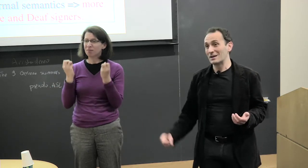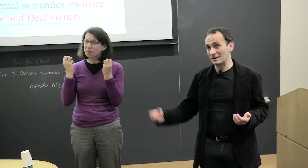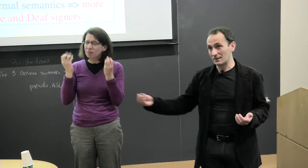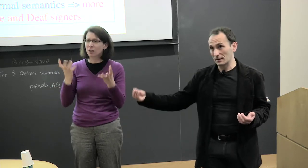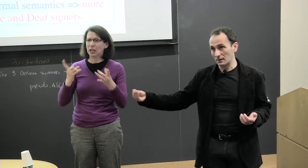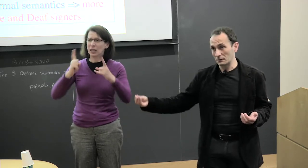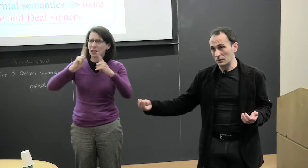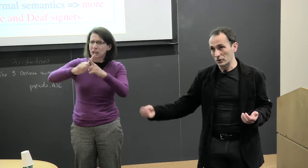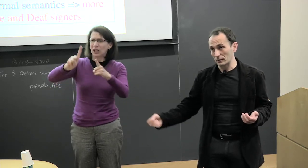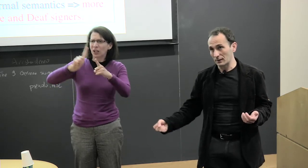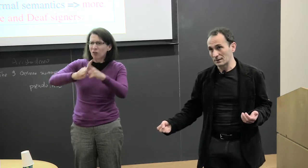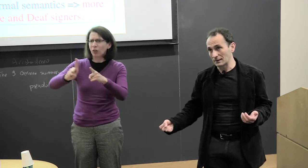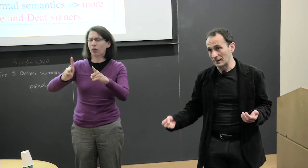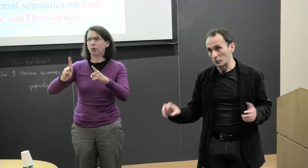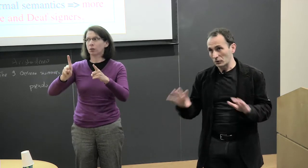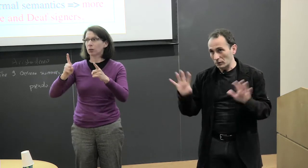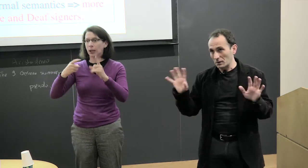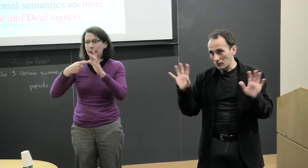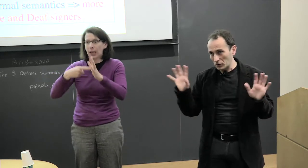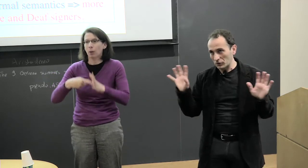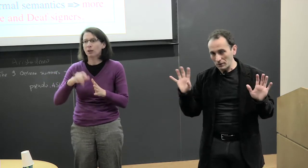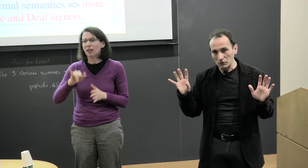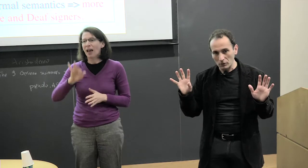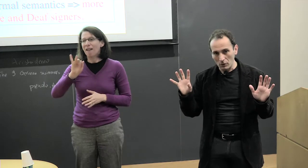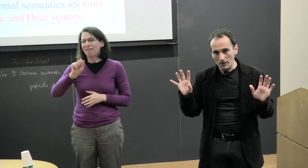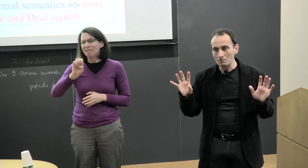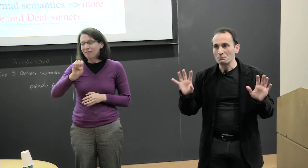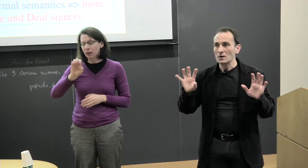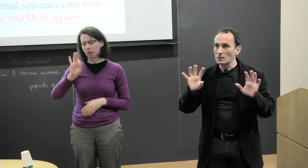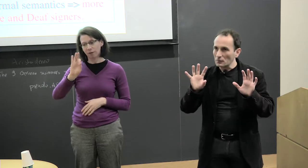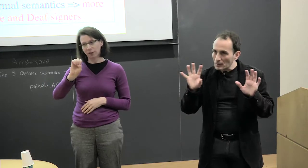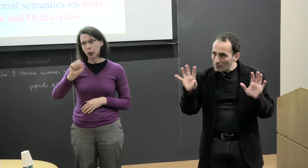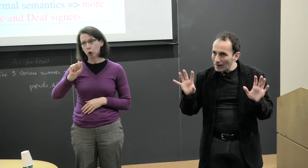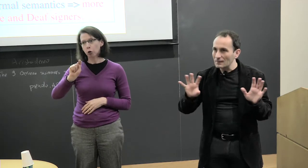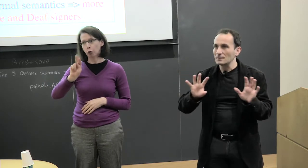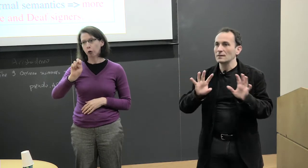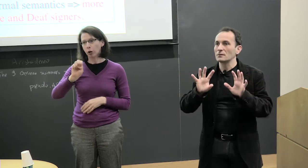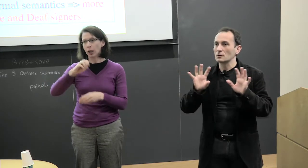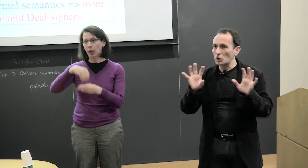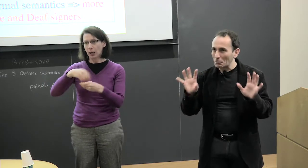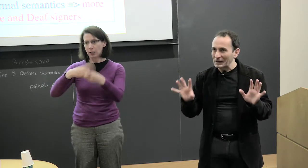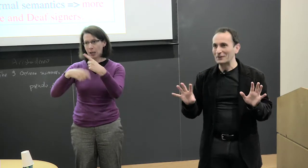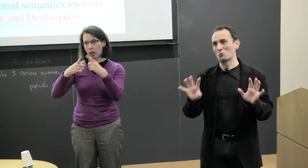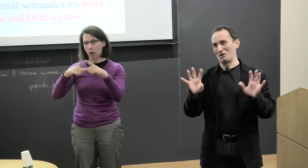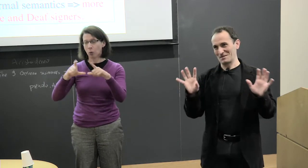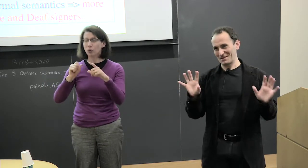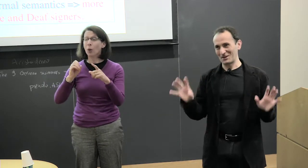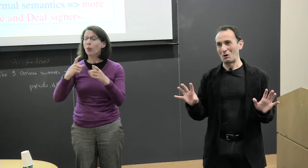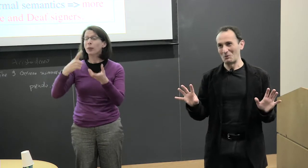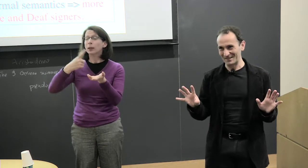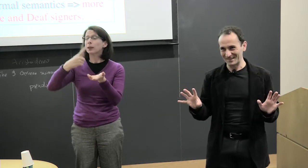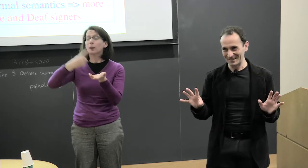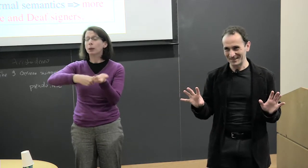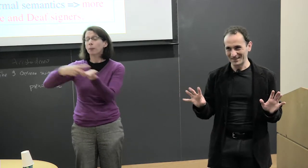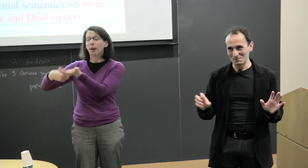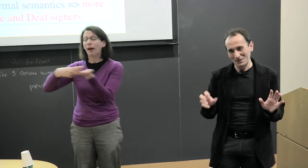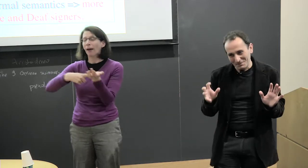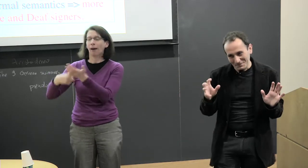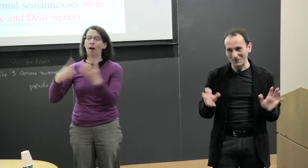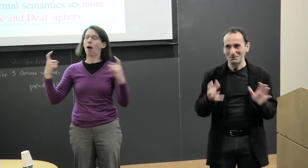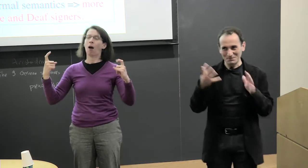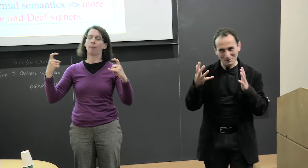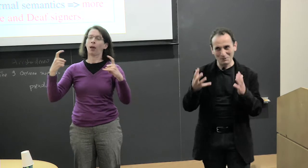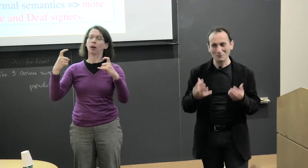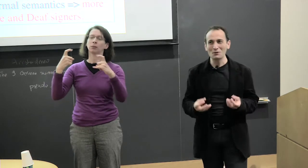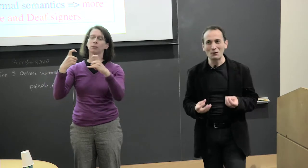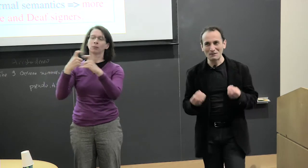different varieties of this feature in sign language. So just so that you know, that the debate is a complex one, as always. But,